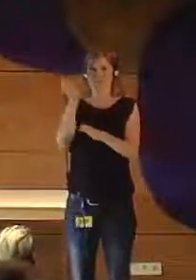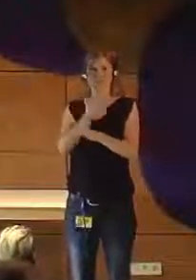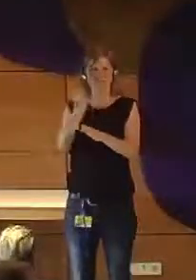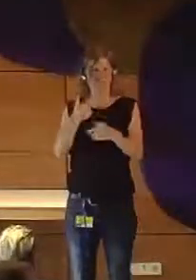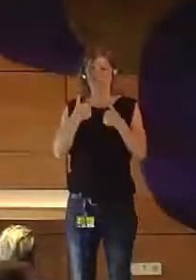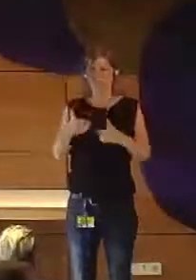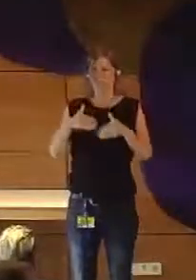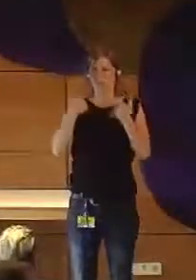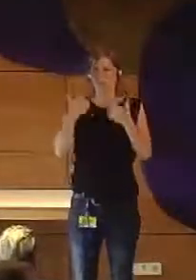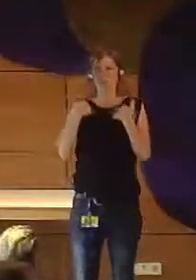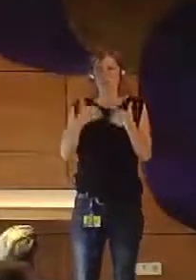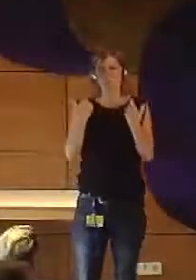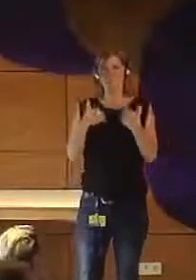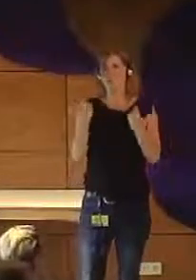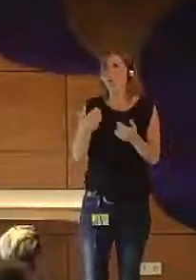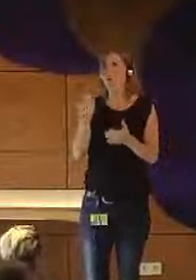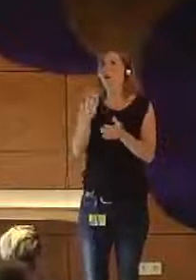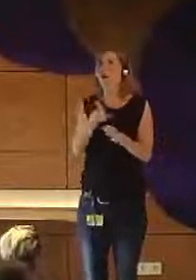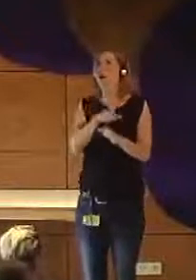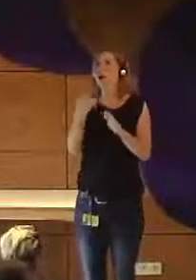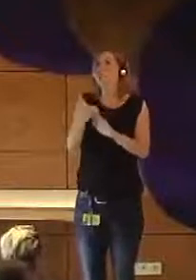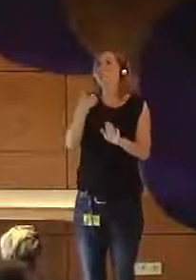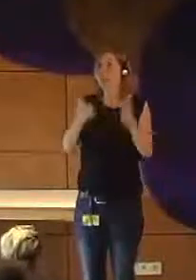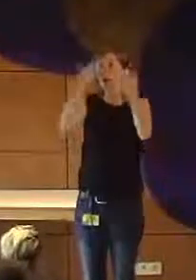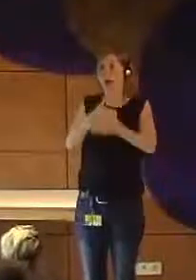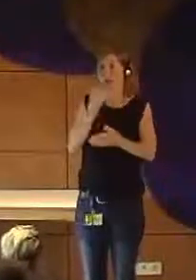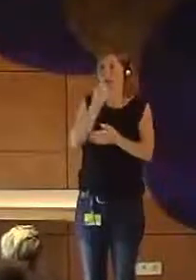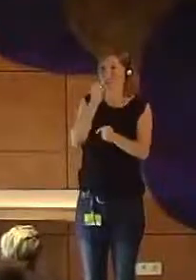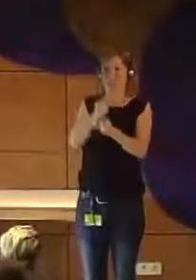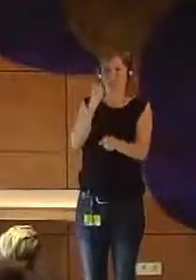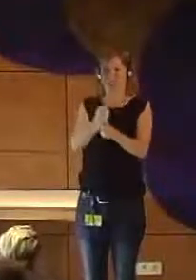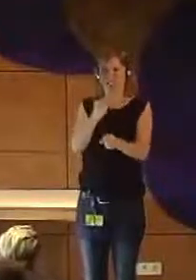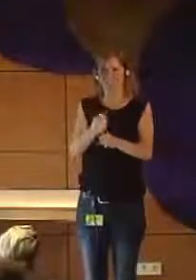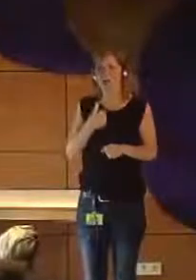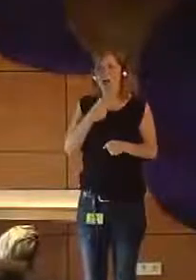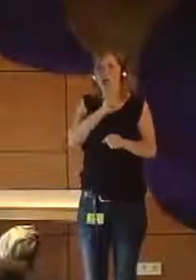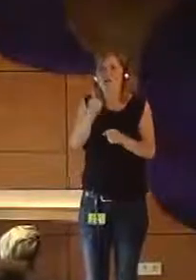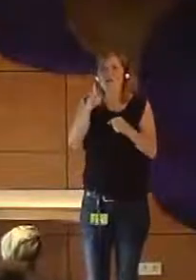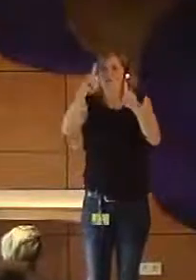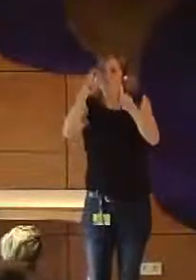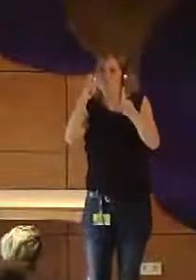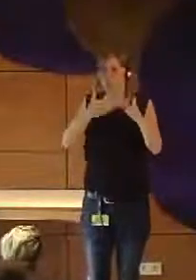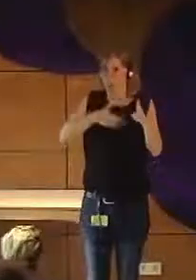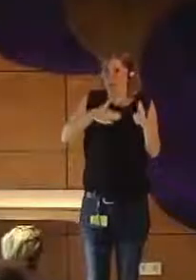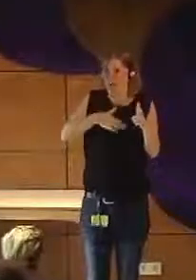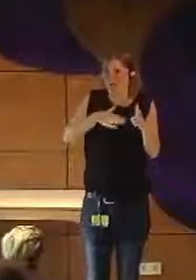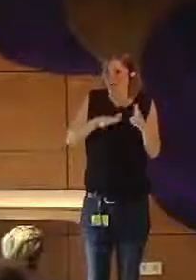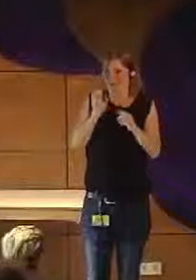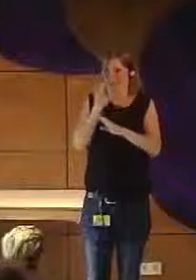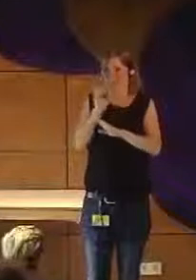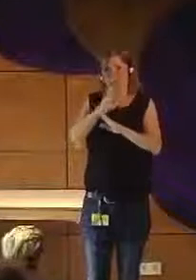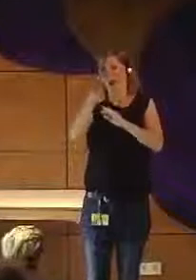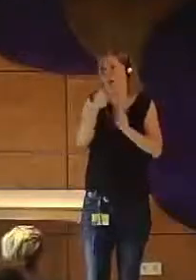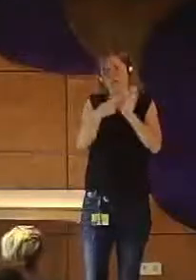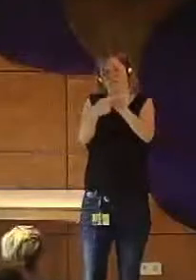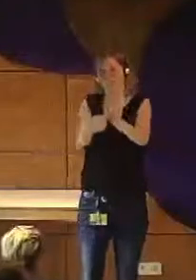any rude photographs, I was promised. Now, I did have to say, we were talking about the Lord of the Rings yesterday, and Nancy at the